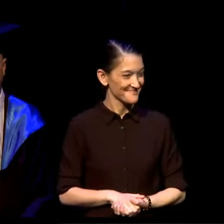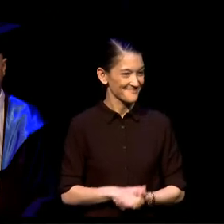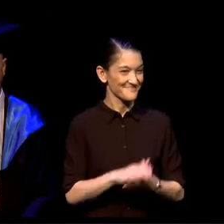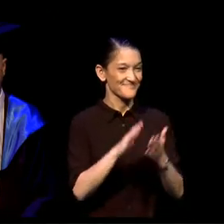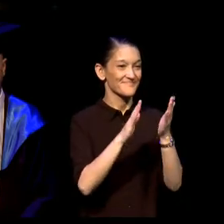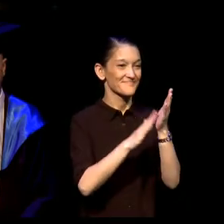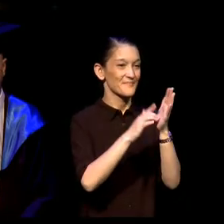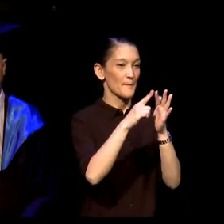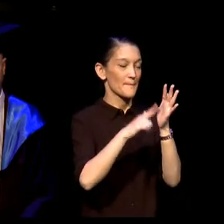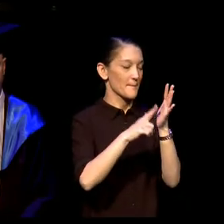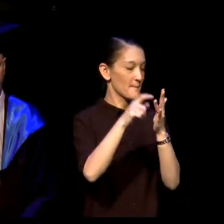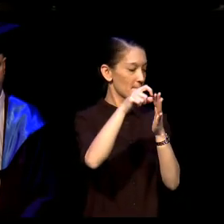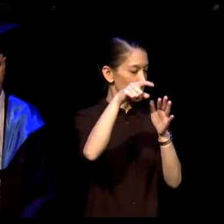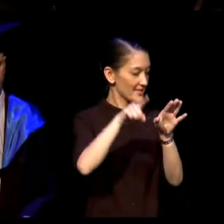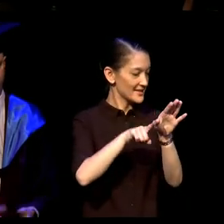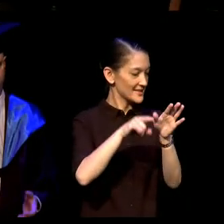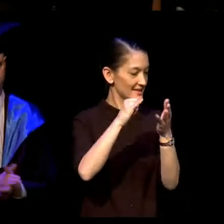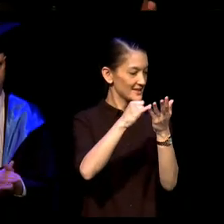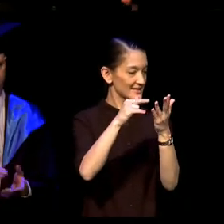Melody Sutton.